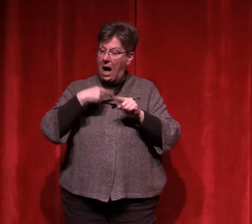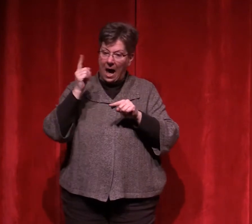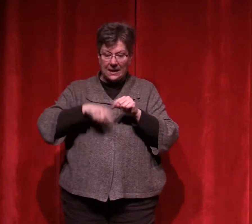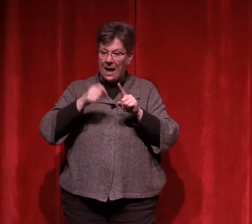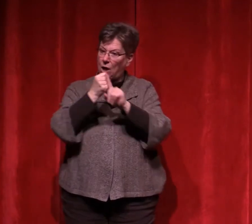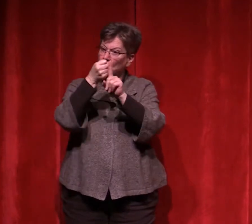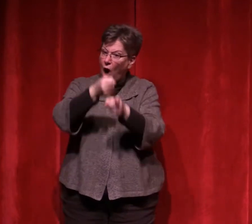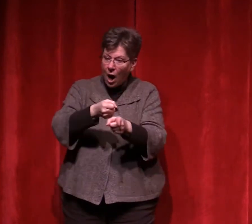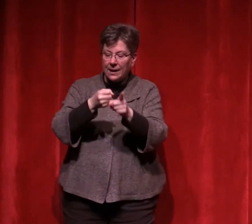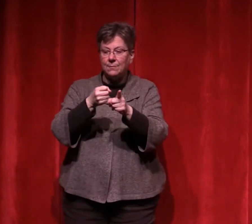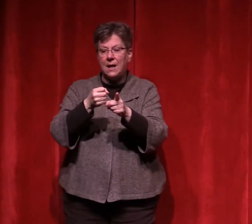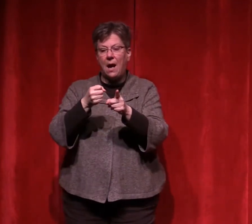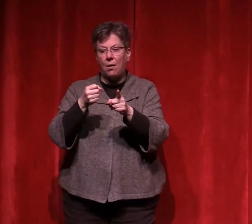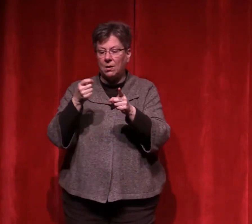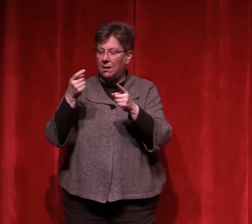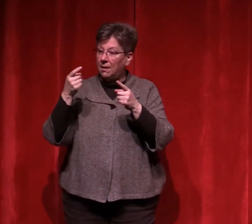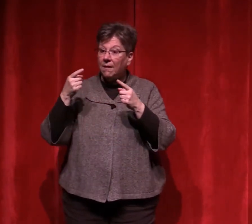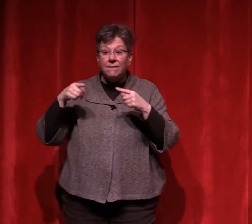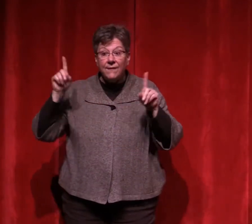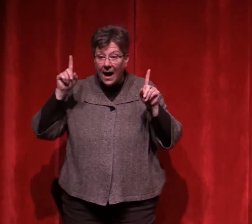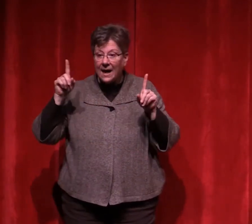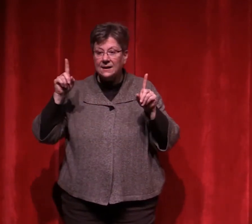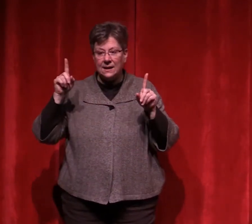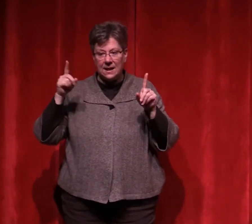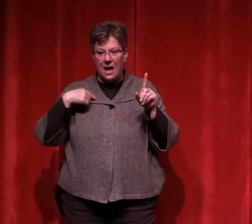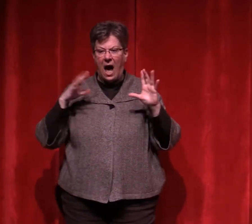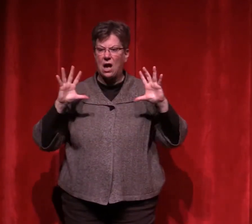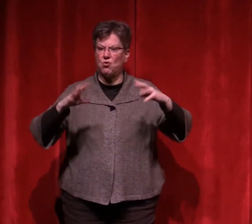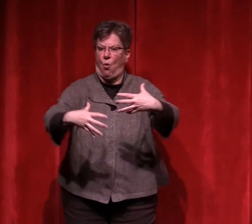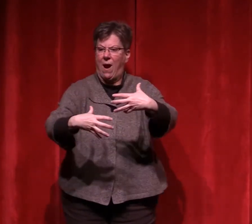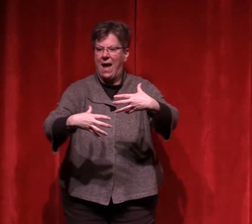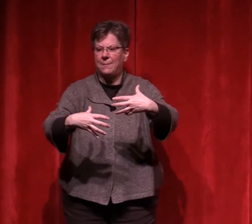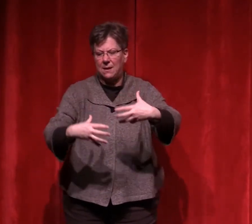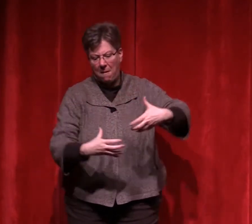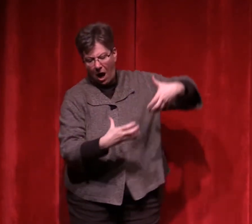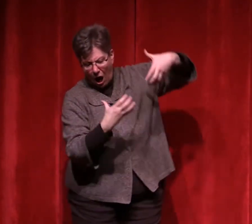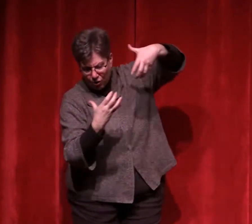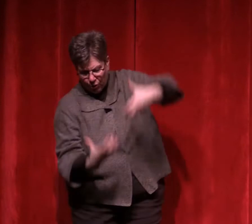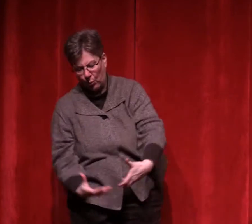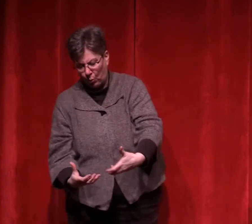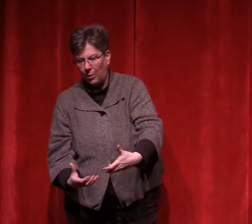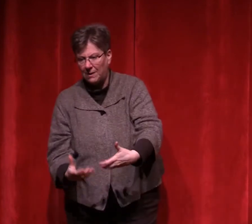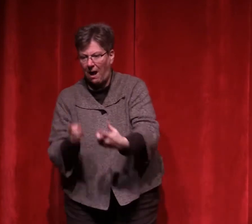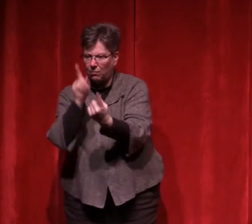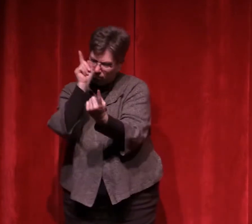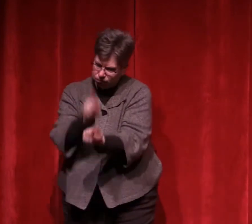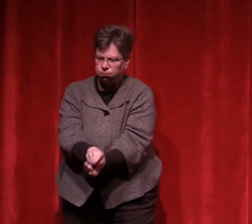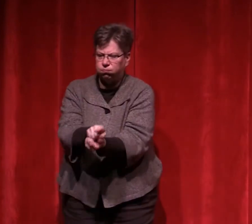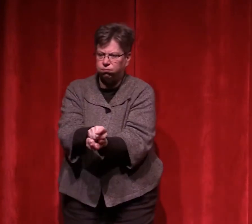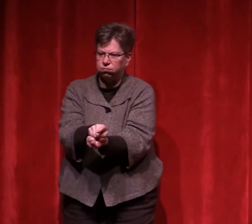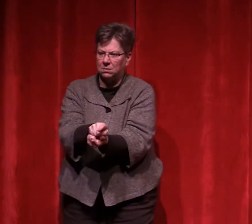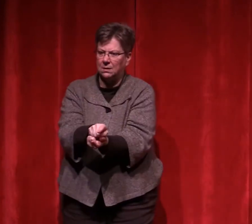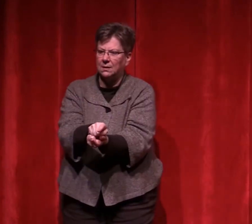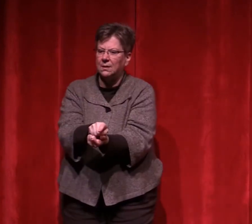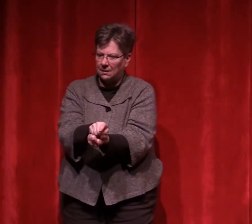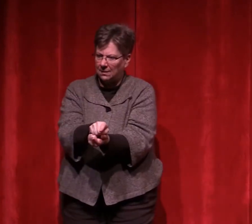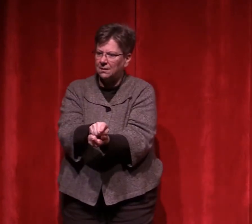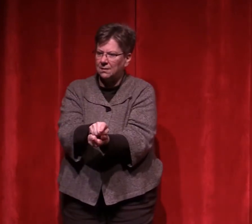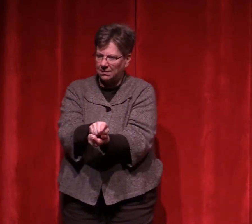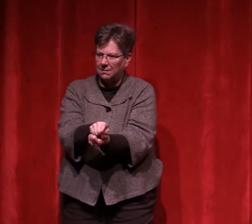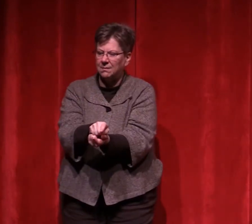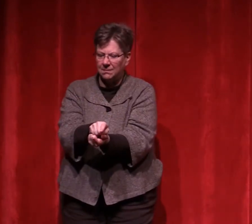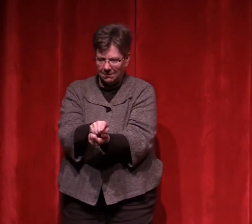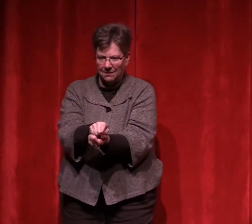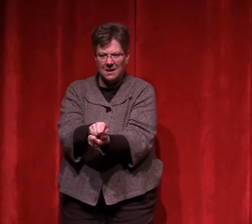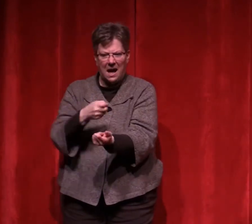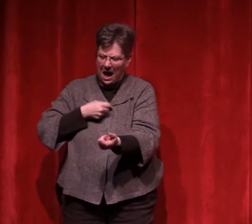knock him down. I finally lost it, grabbed him, threw him down to the ground, and I finished him off just like Ralphie in The